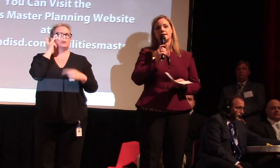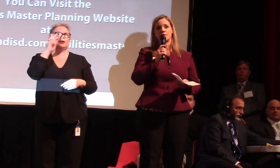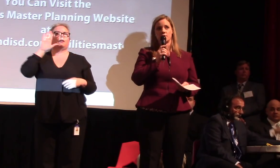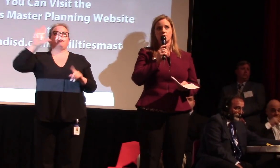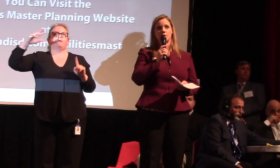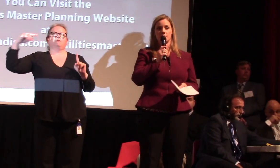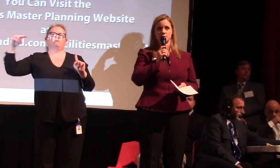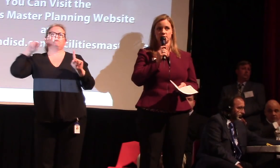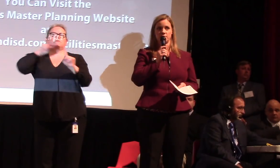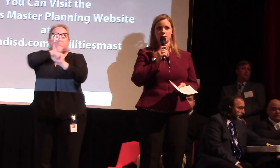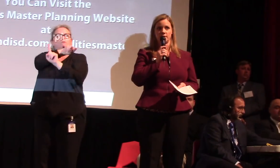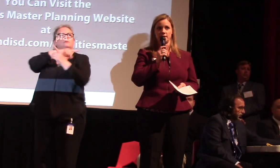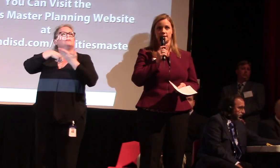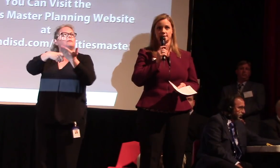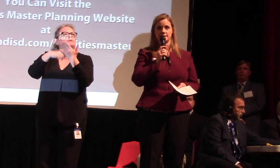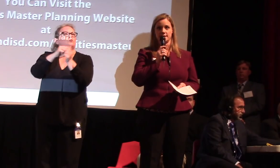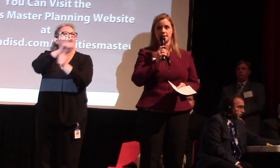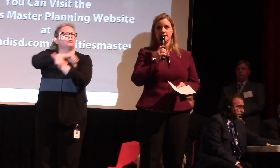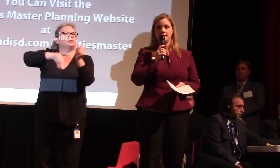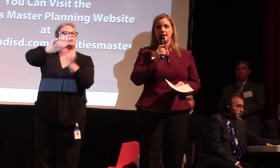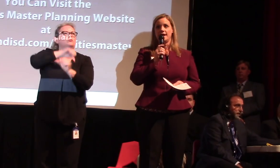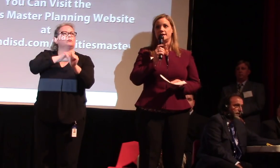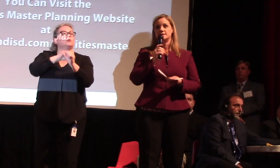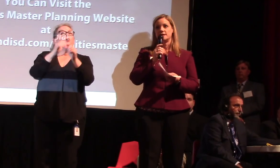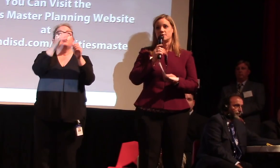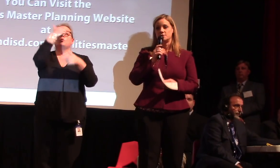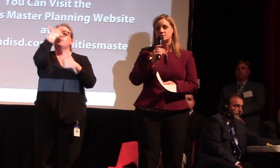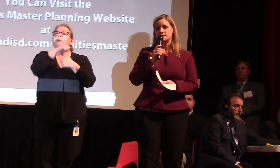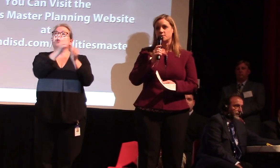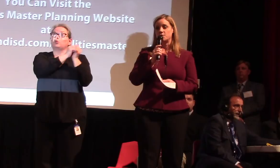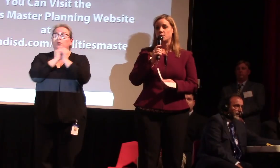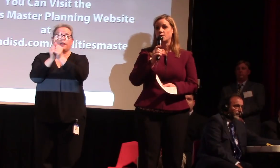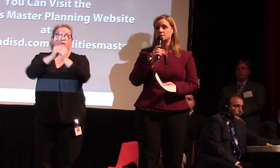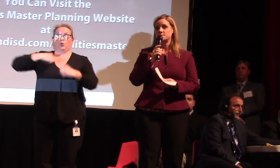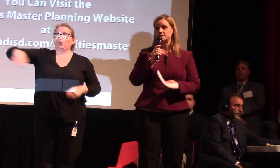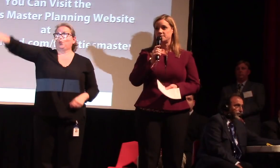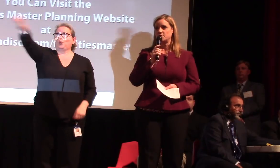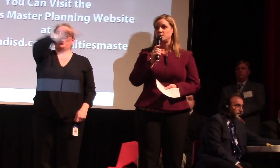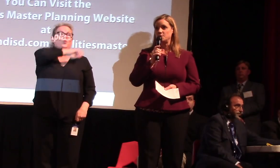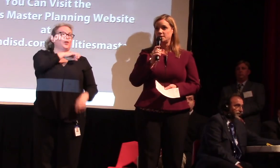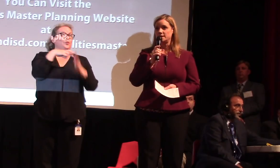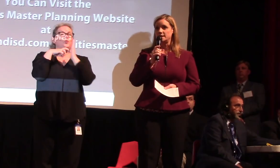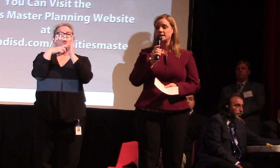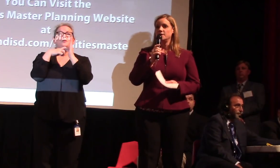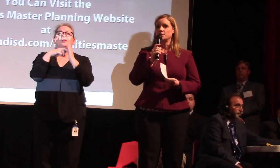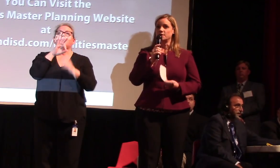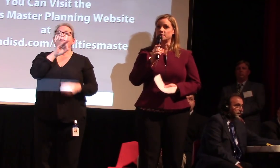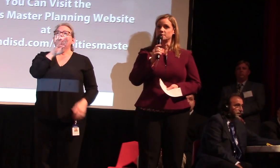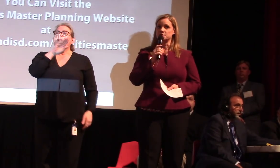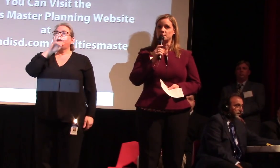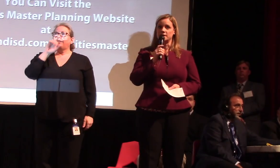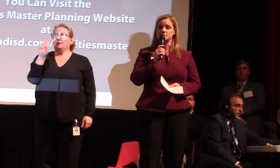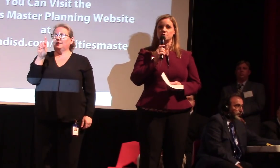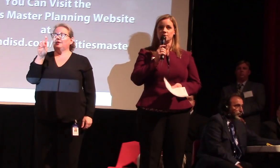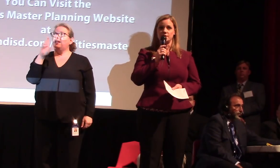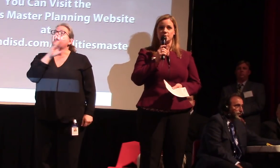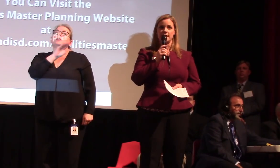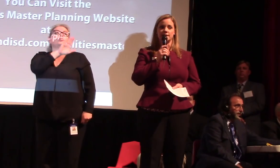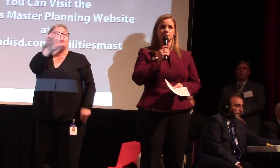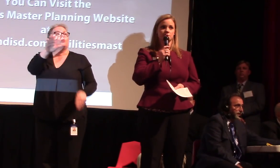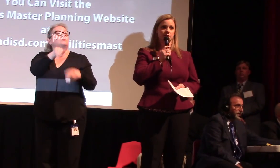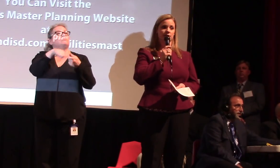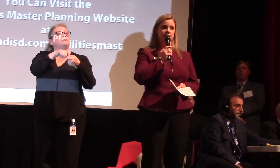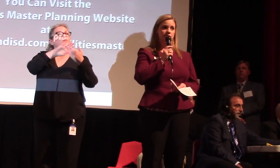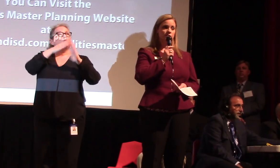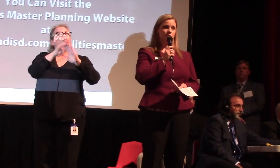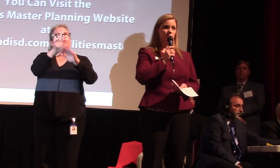that together we represent Fort Bend ISD and together as you sit with your specific community you're here to express your feedback